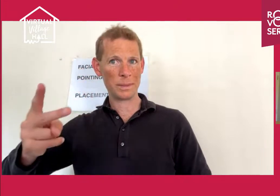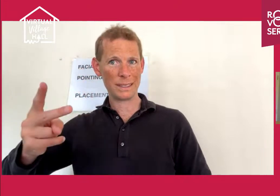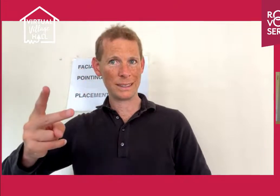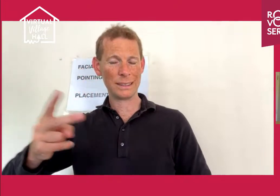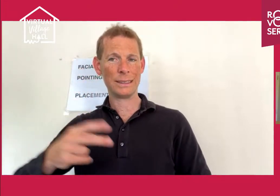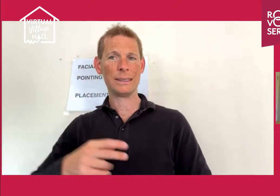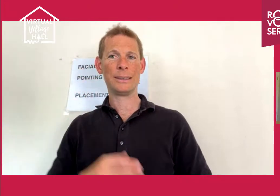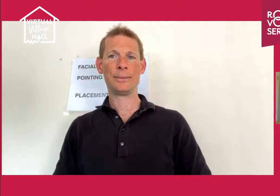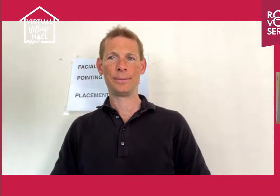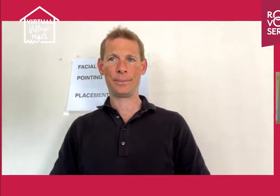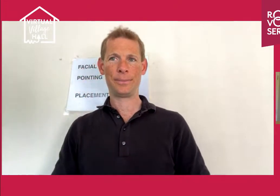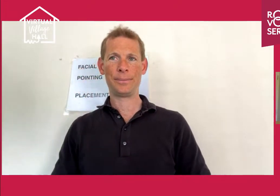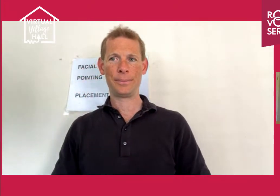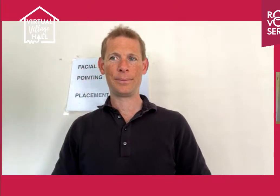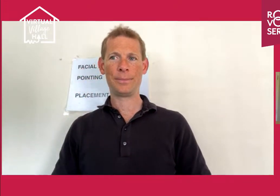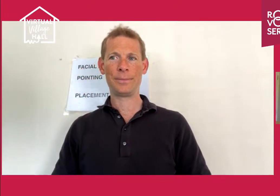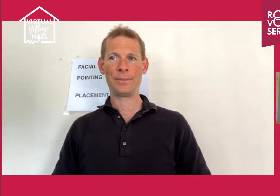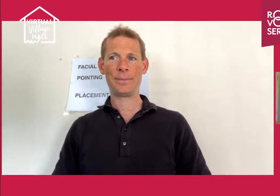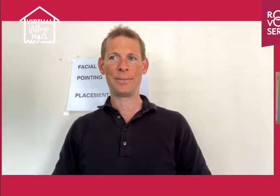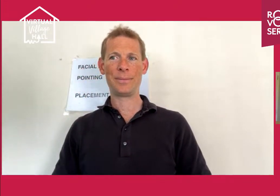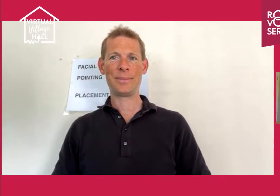And a repeat of number 1.